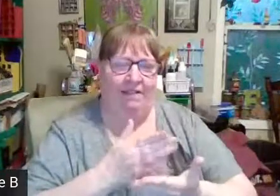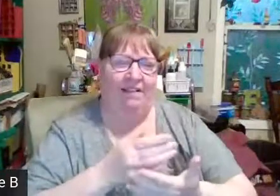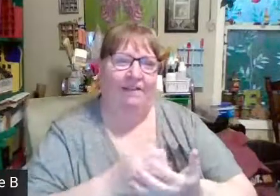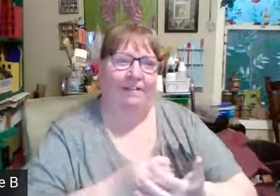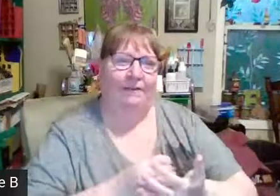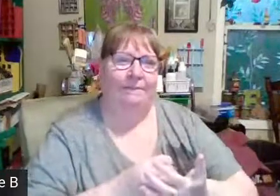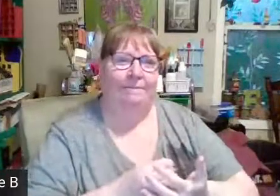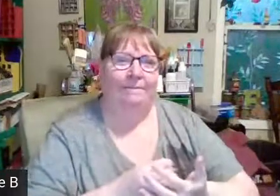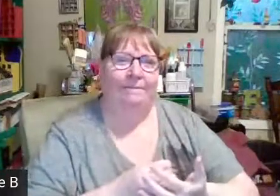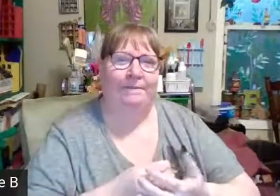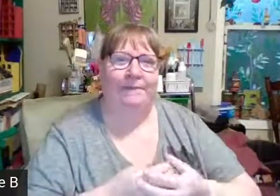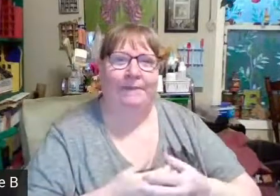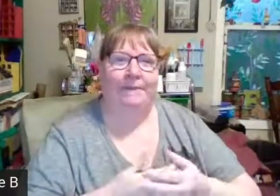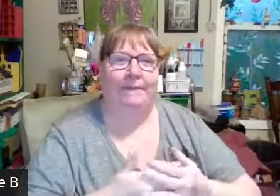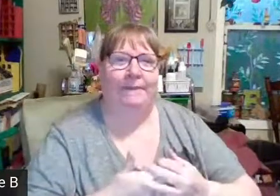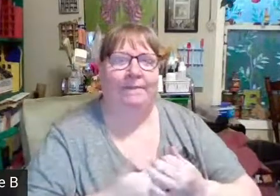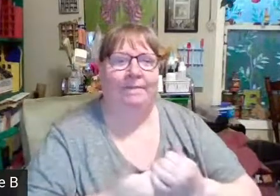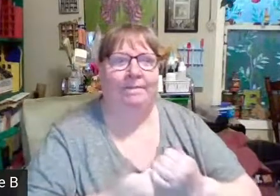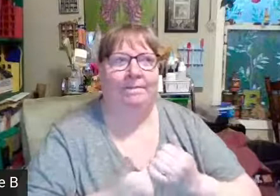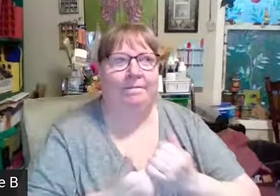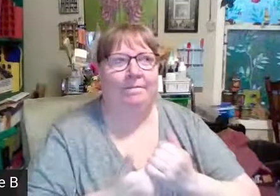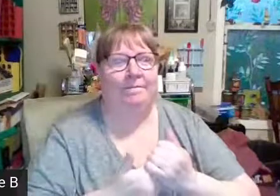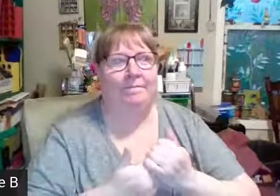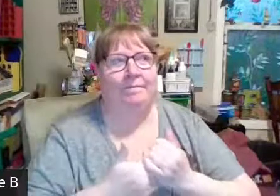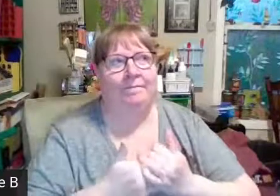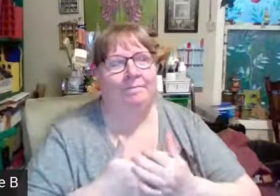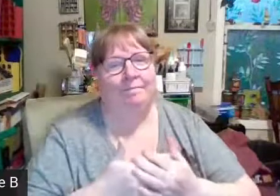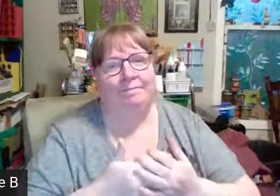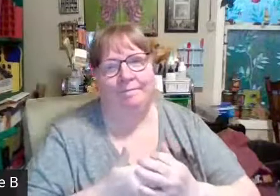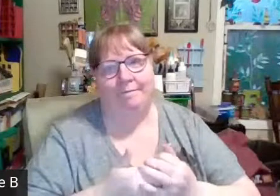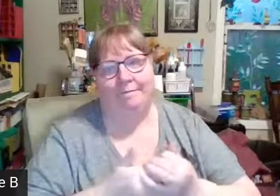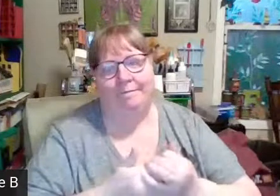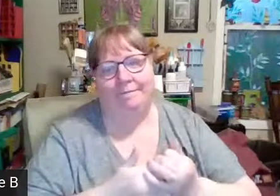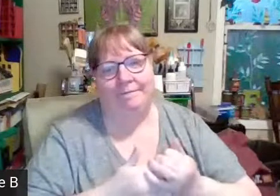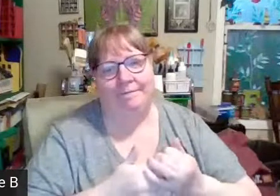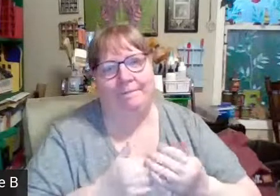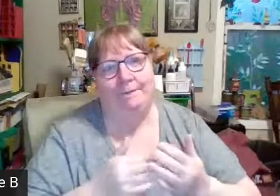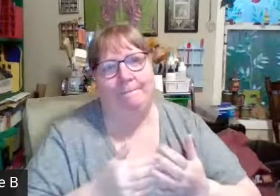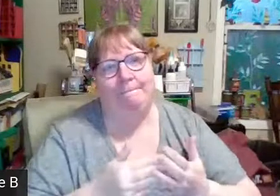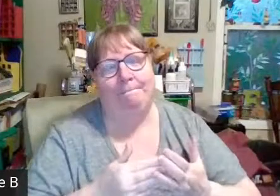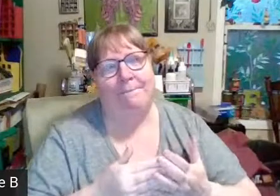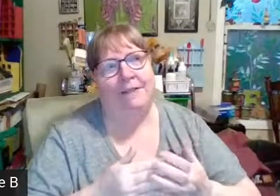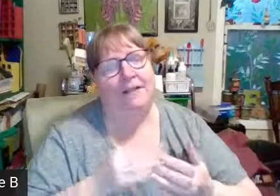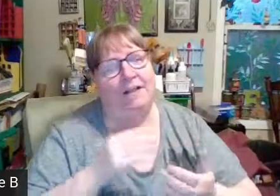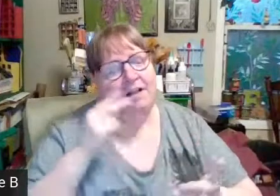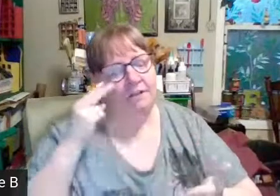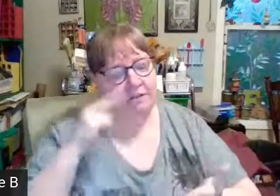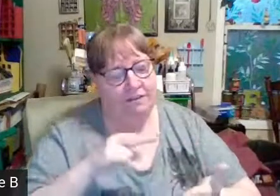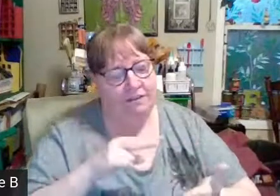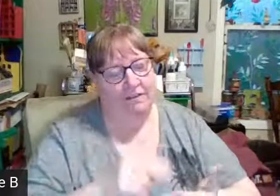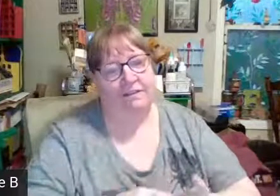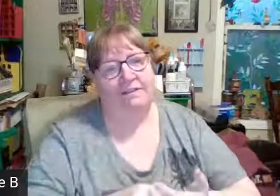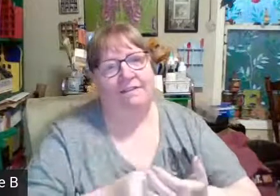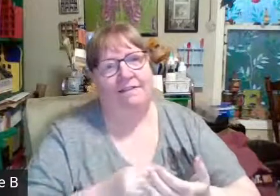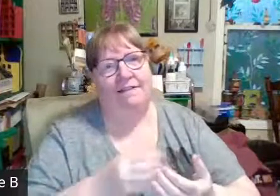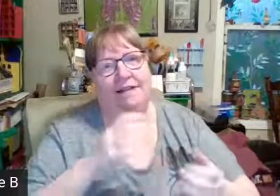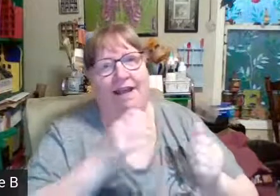talking and linking. The link right there is where folks can view the smile list. And we only update this on the website once a